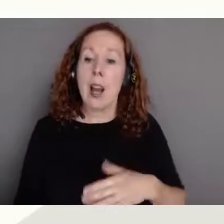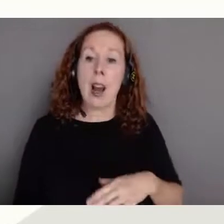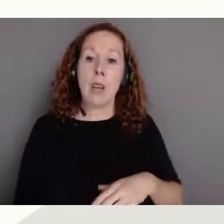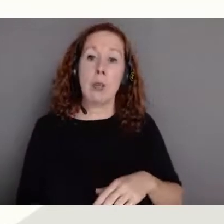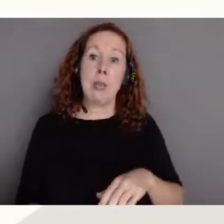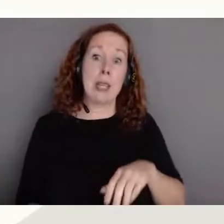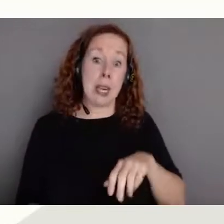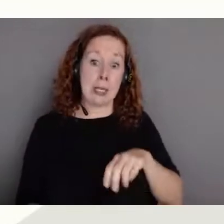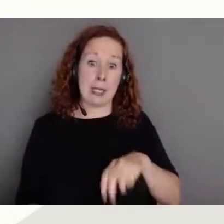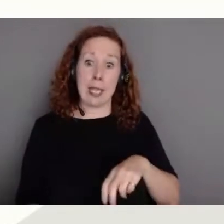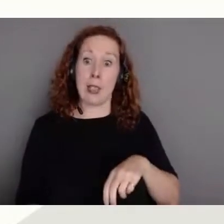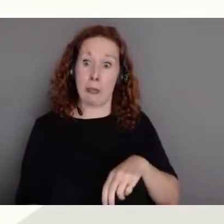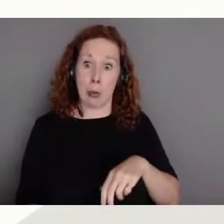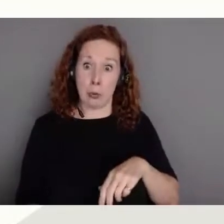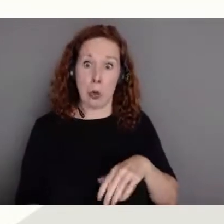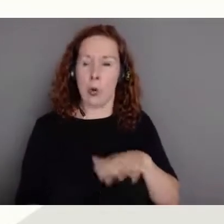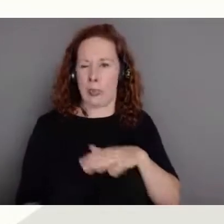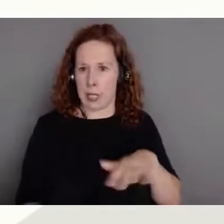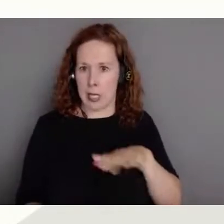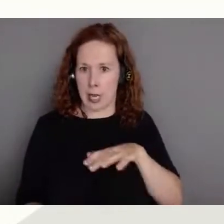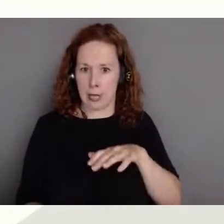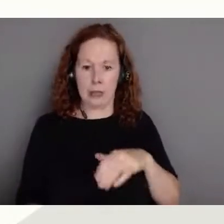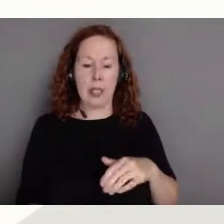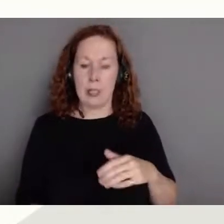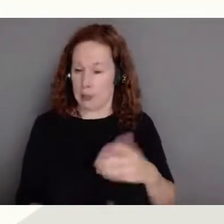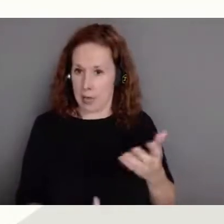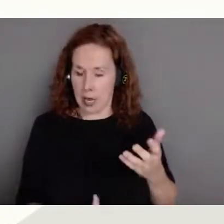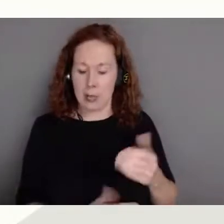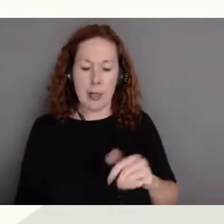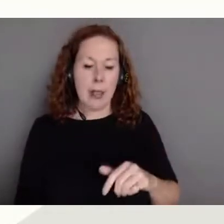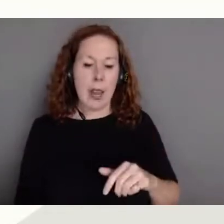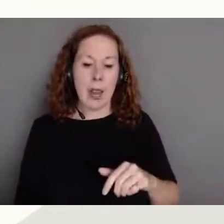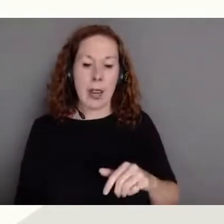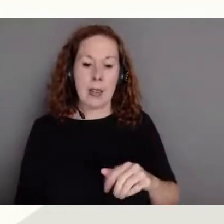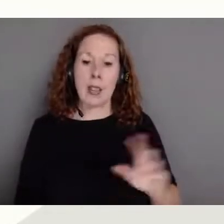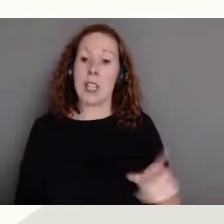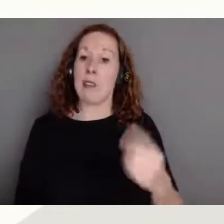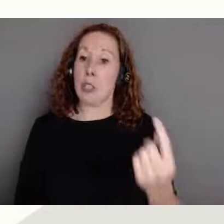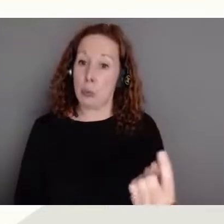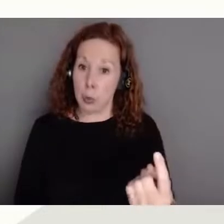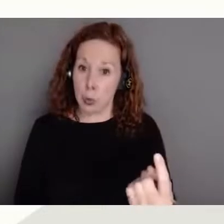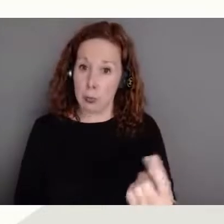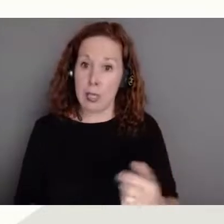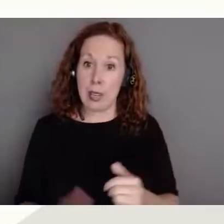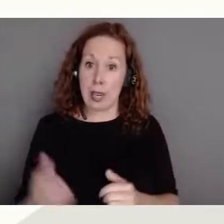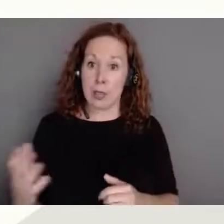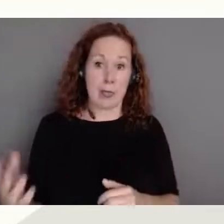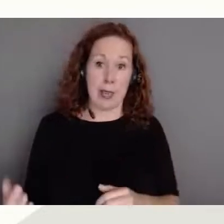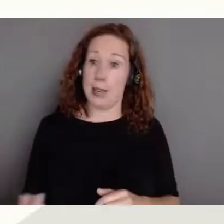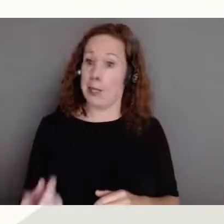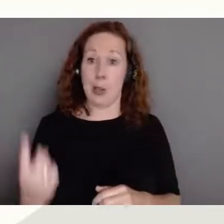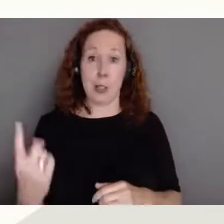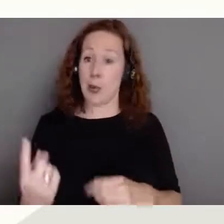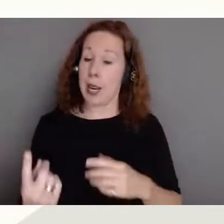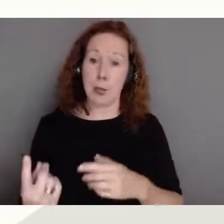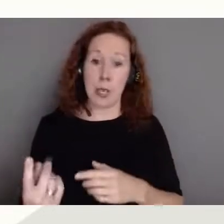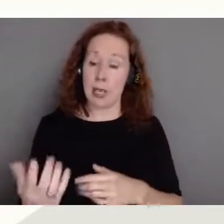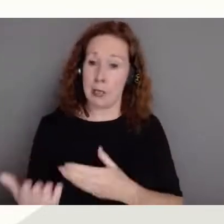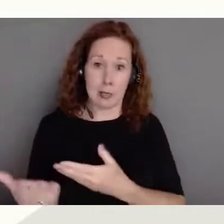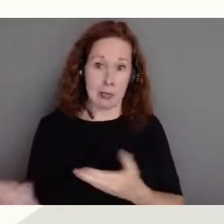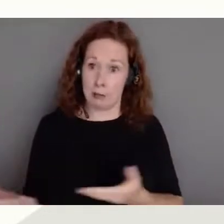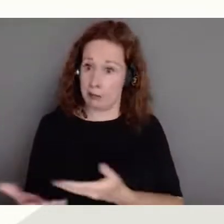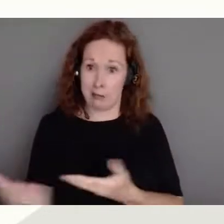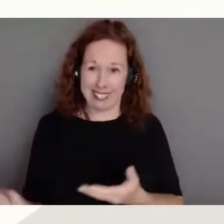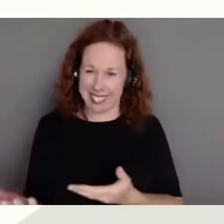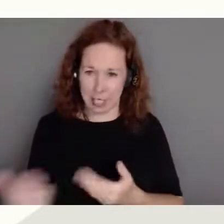broadcast, I would be kind of sitting in the front row if it's live, say, and the deaf interpreter would be there. Say it's Dr.